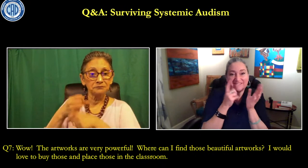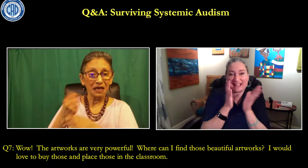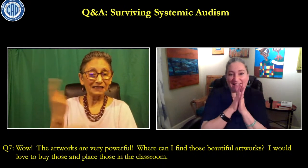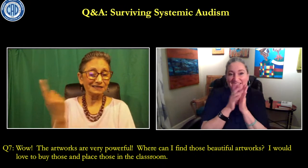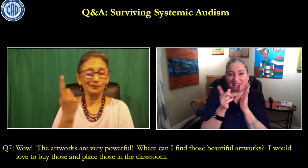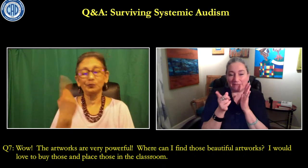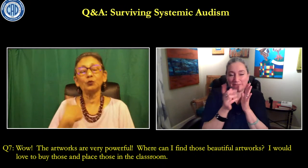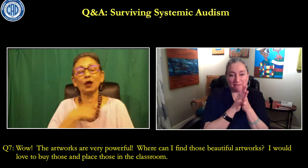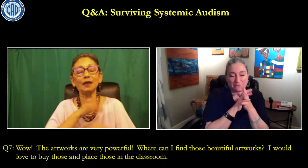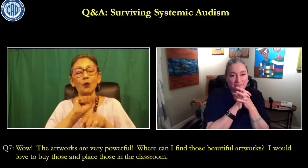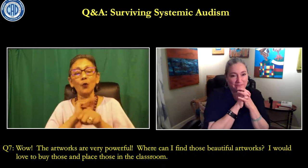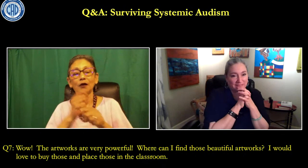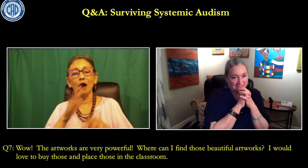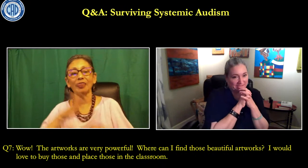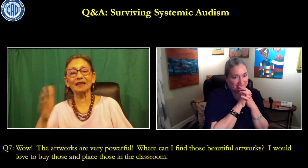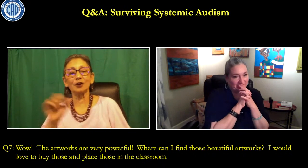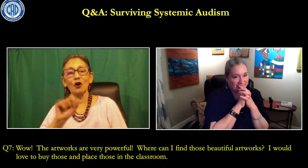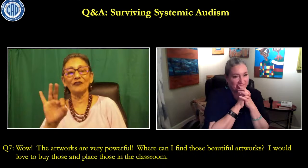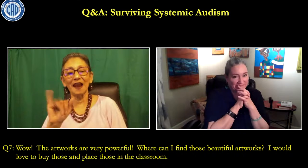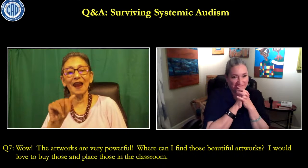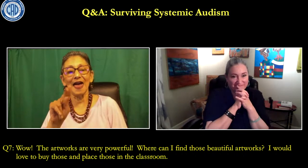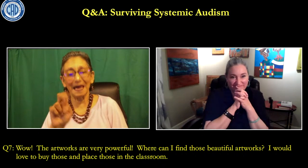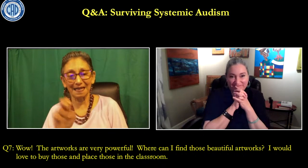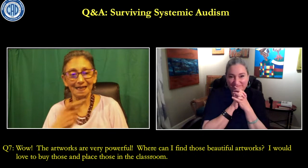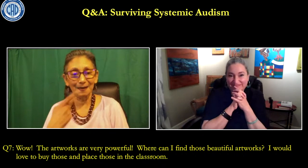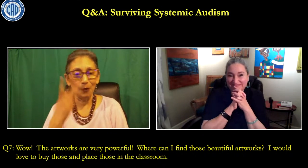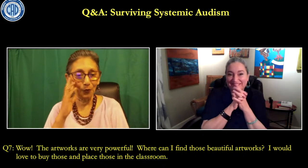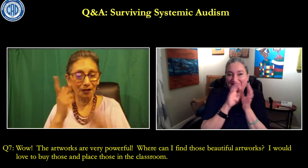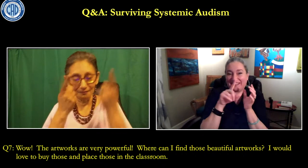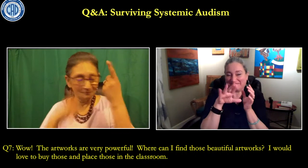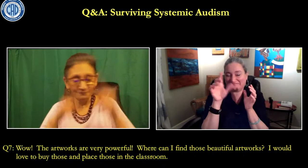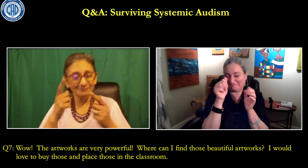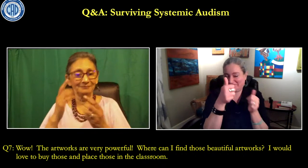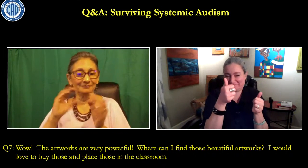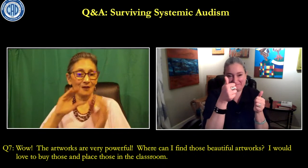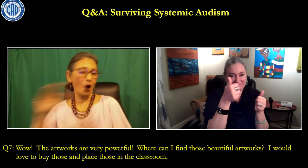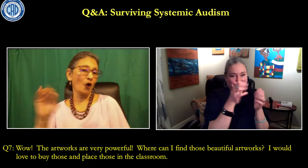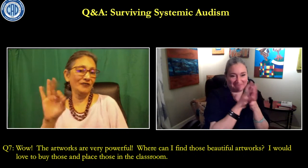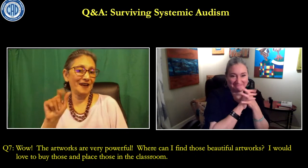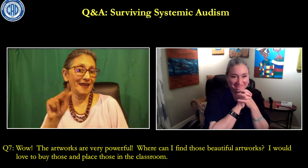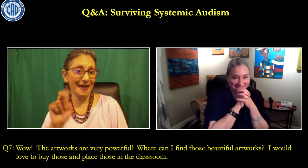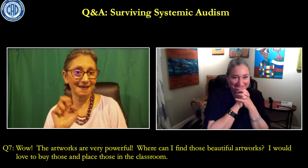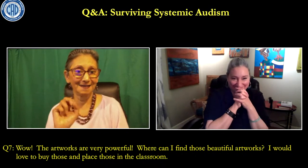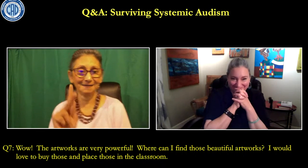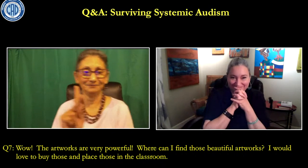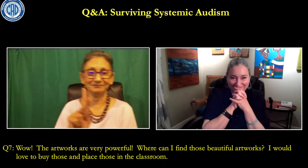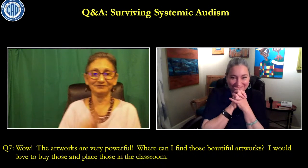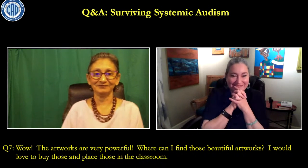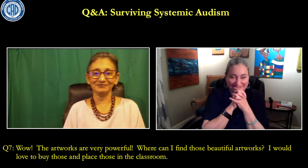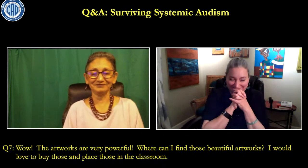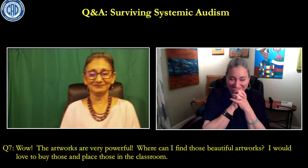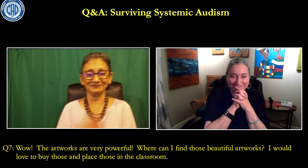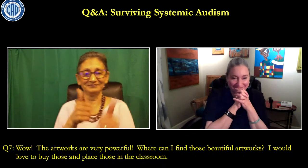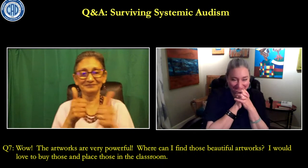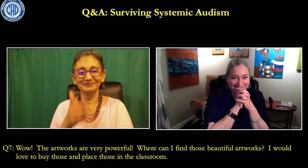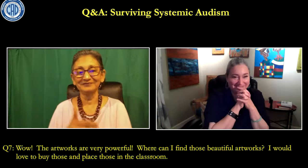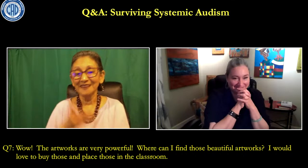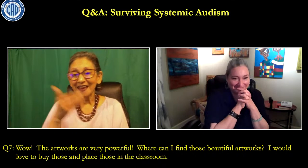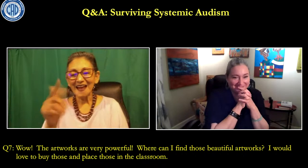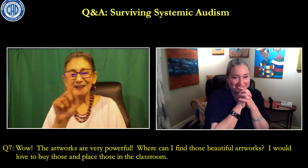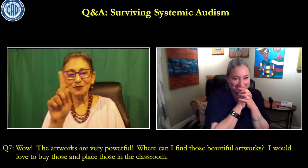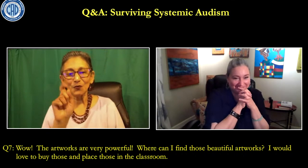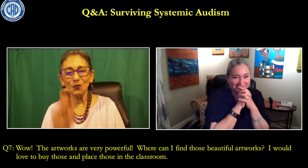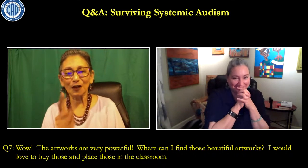posted. Those individuals who made the art, maybe we should check in with them, and maybe we can talk about that offline and come up with